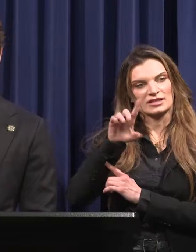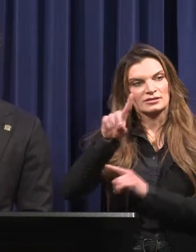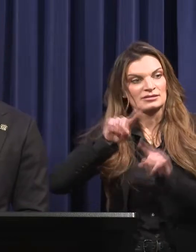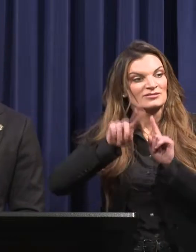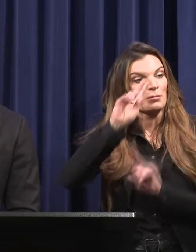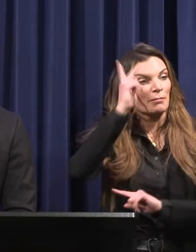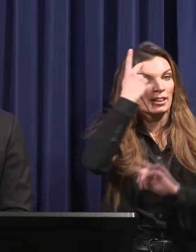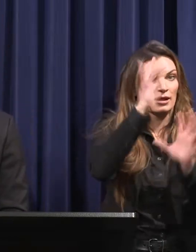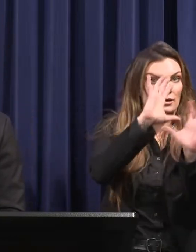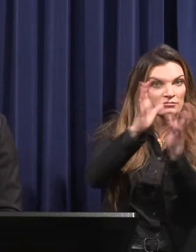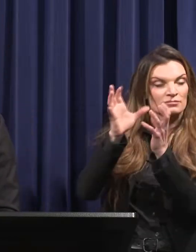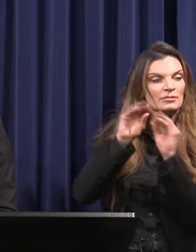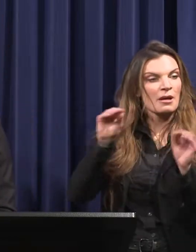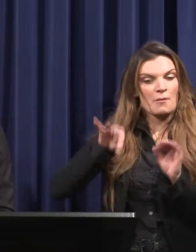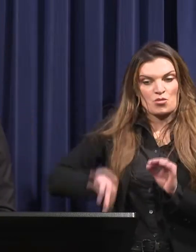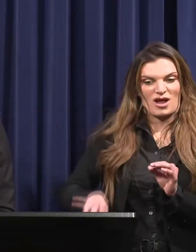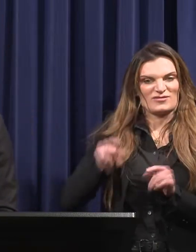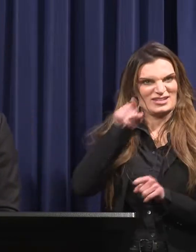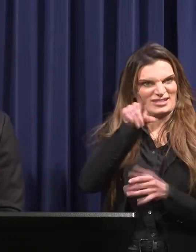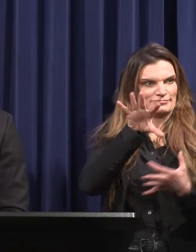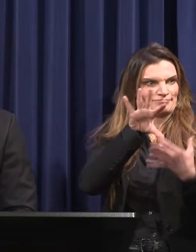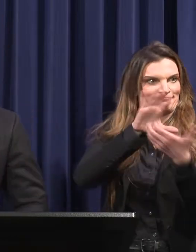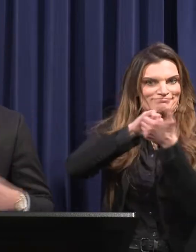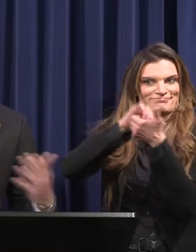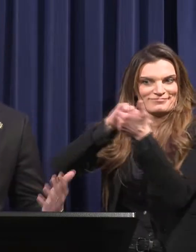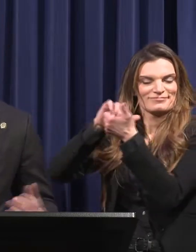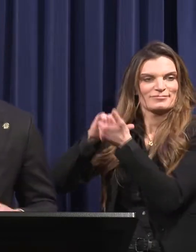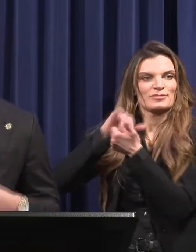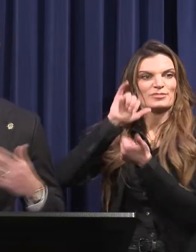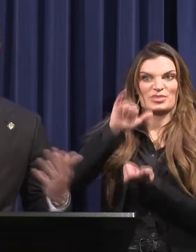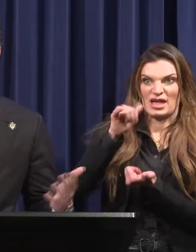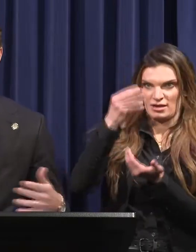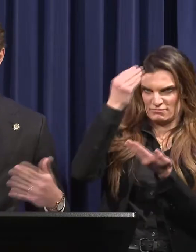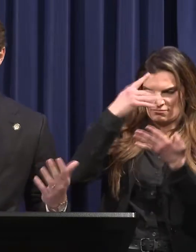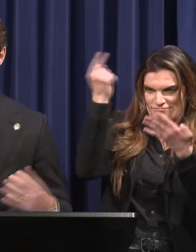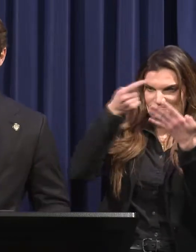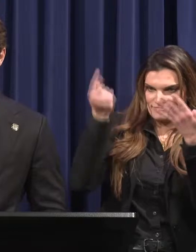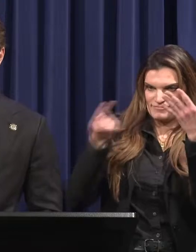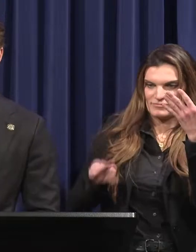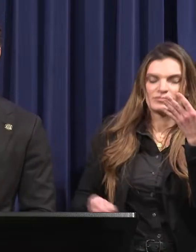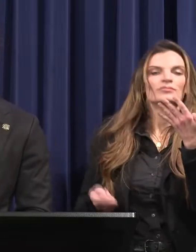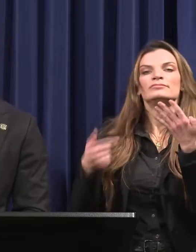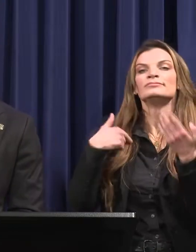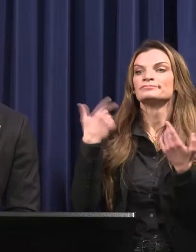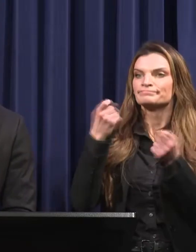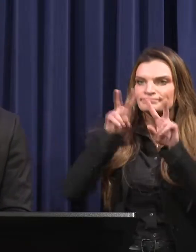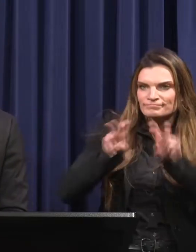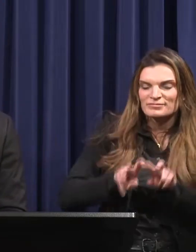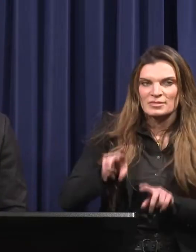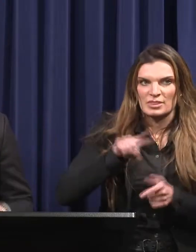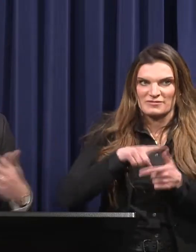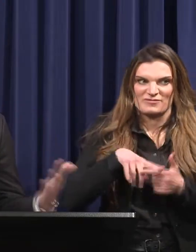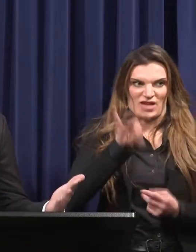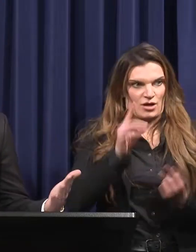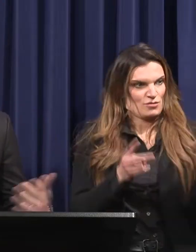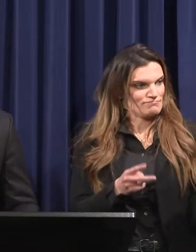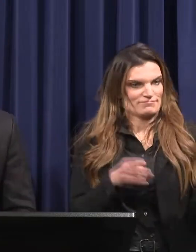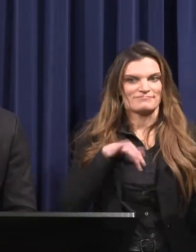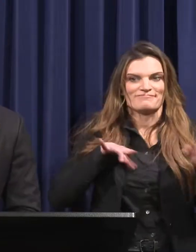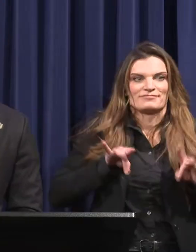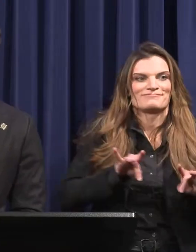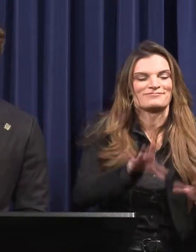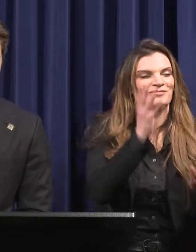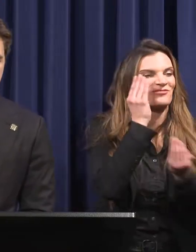and nonprofits he was associated with. So that's sort of the information that transpired into this investigation. And